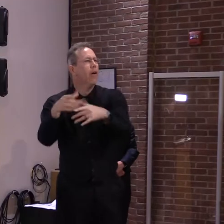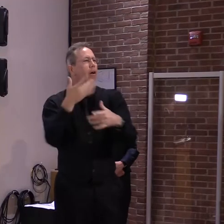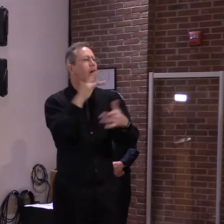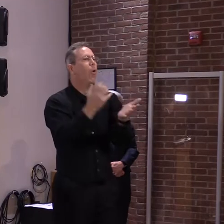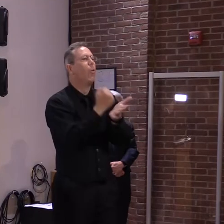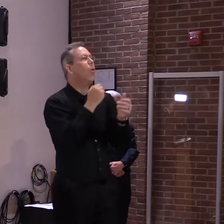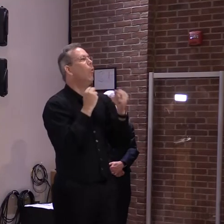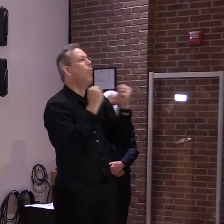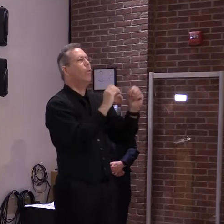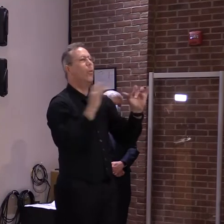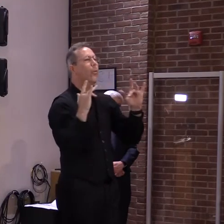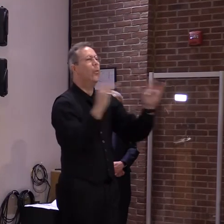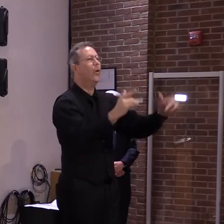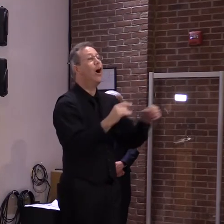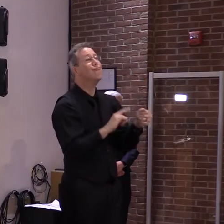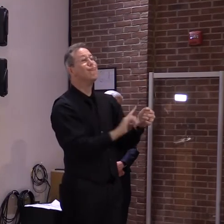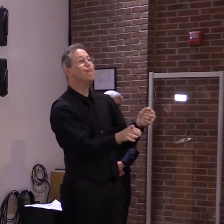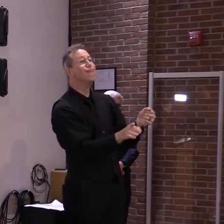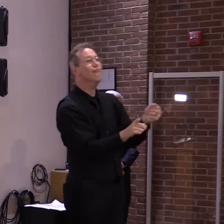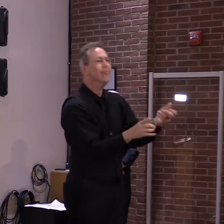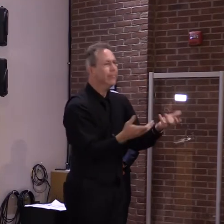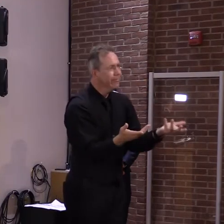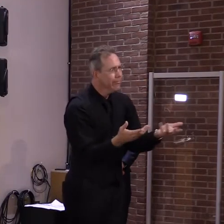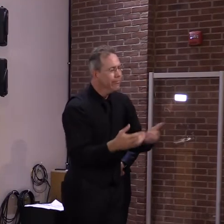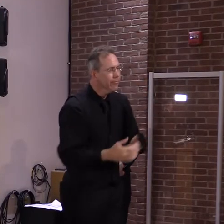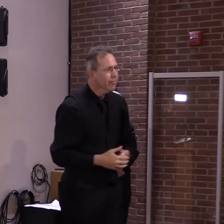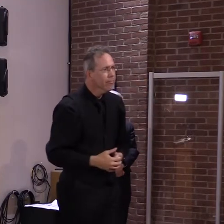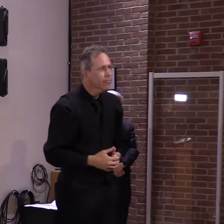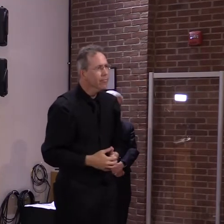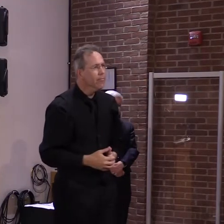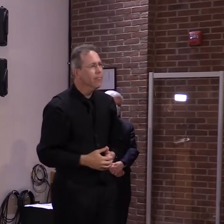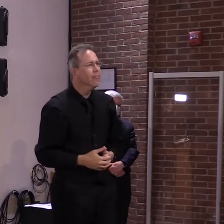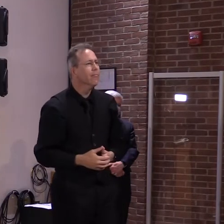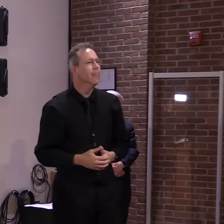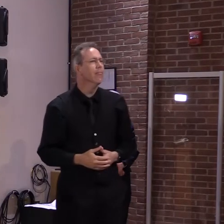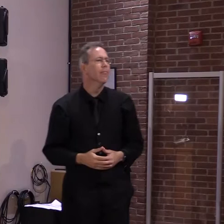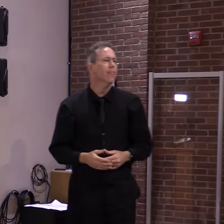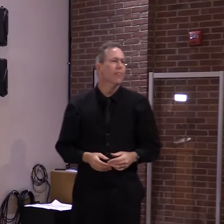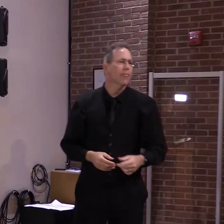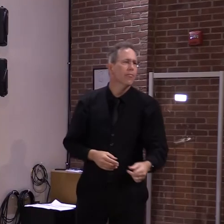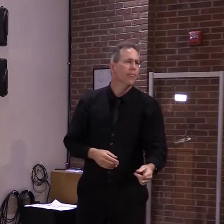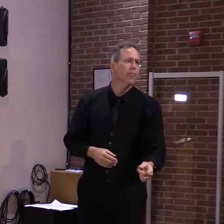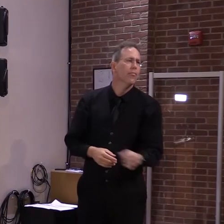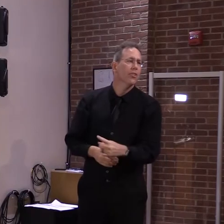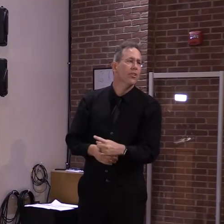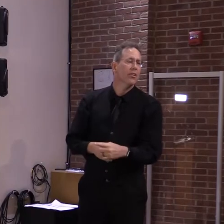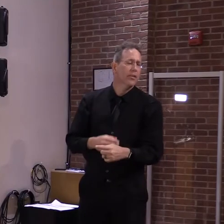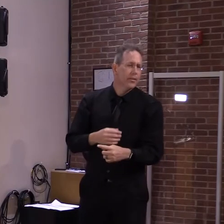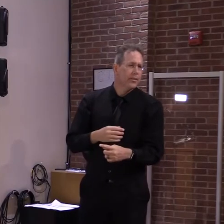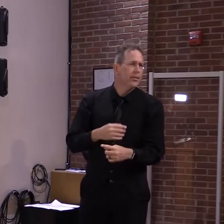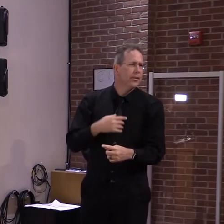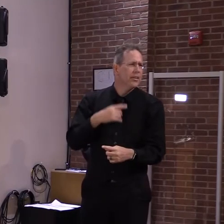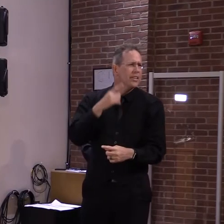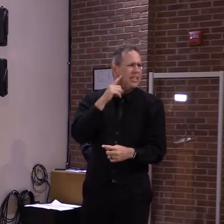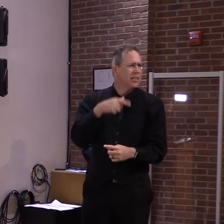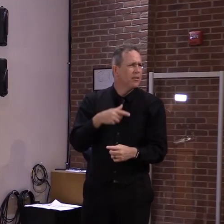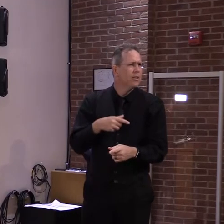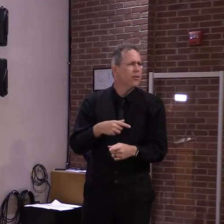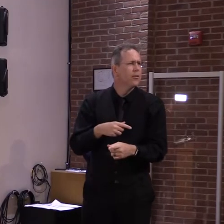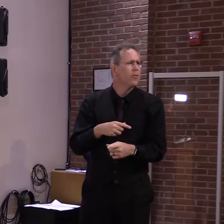Right. I've heard that, like, there was a trooper from the Williston Barracks had to be assigned to Derby for